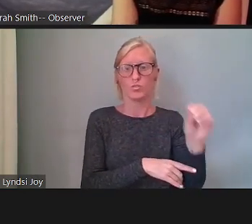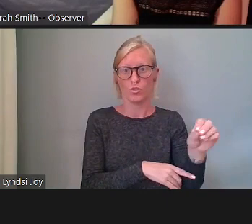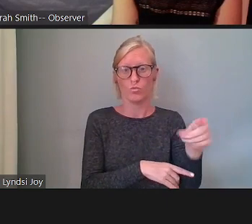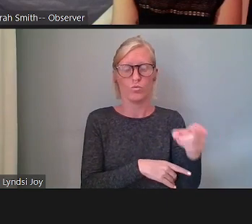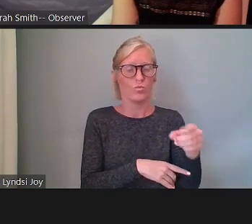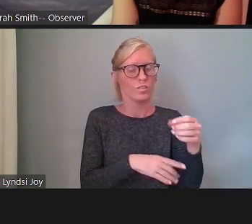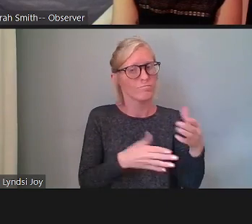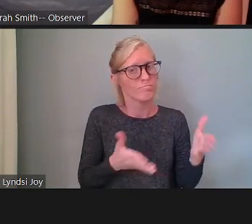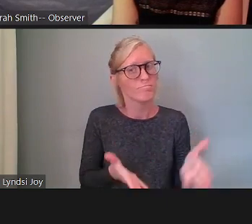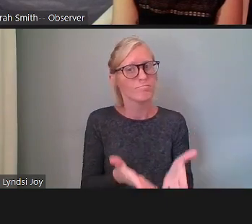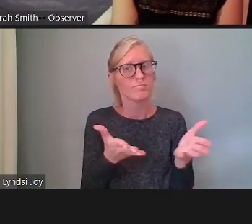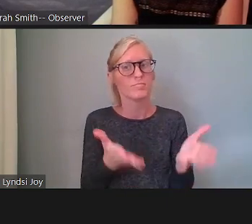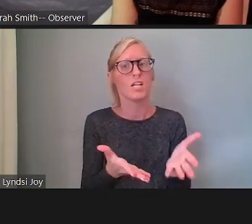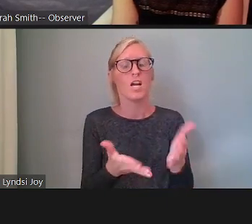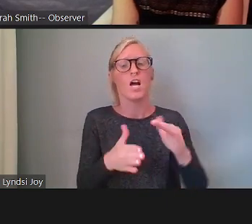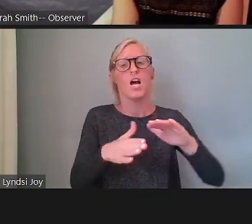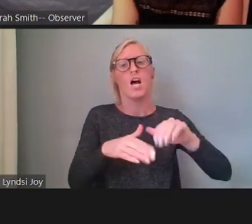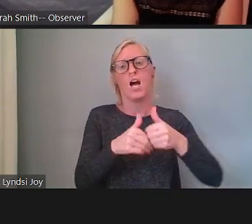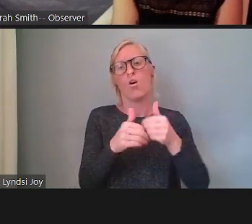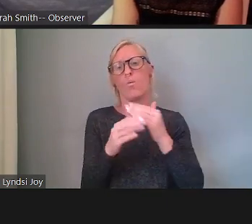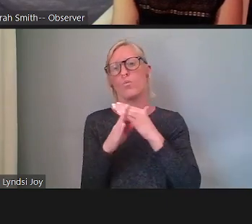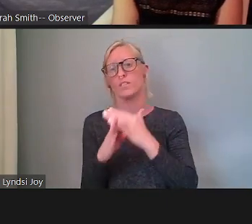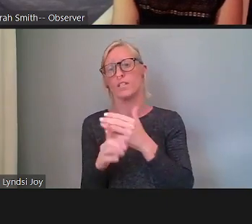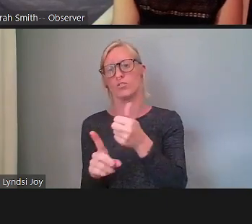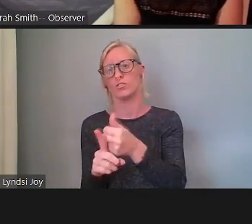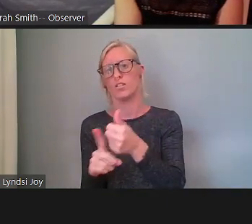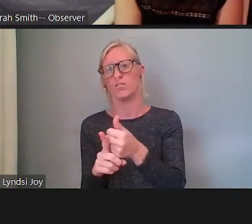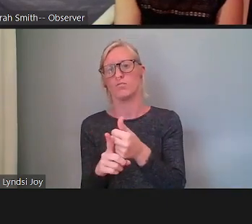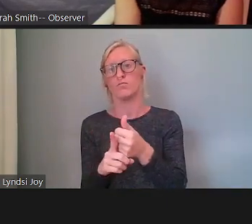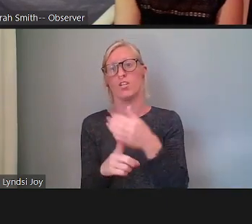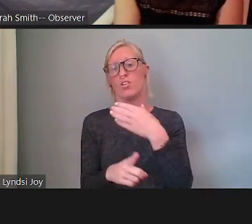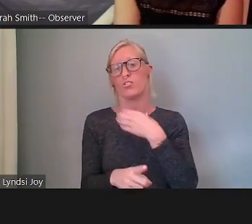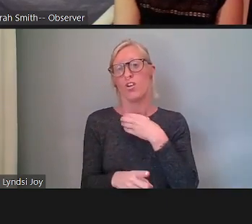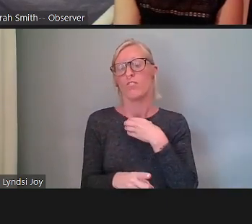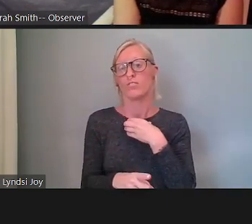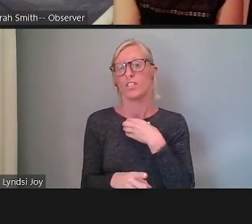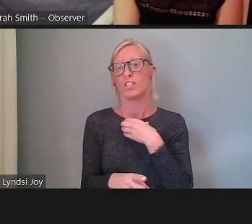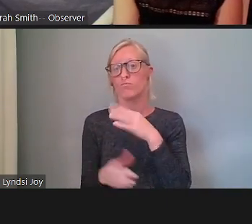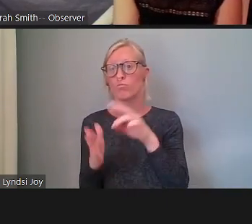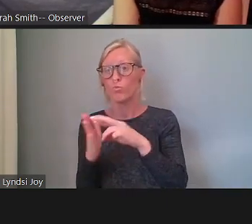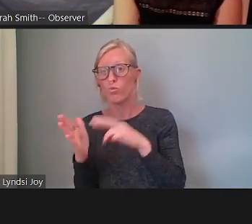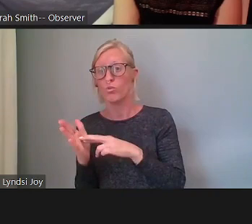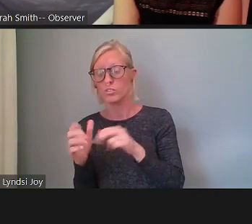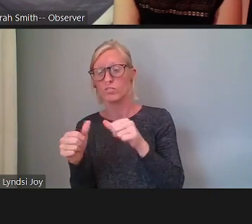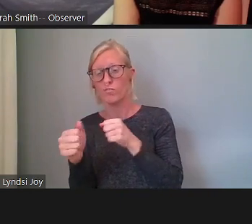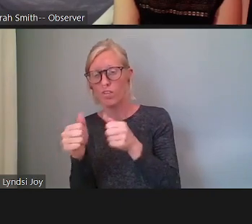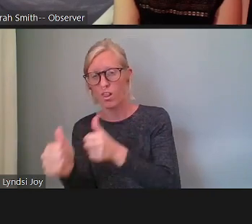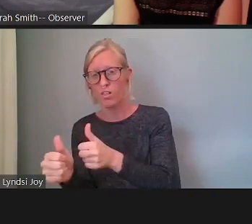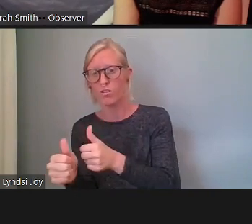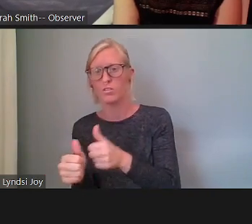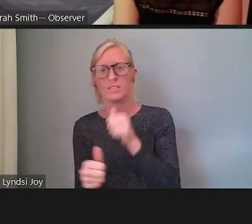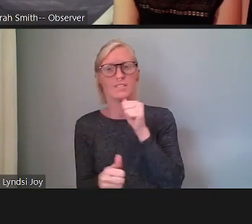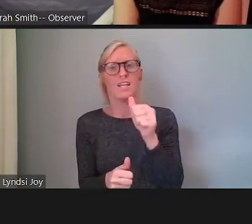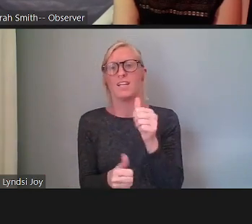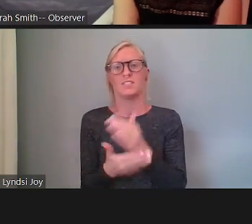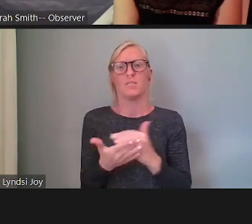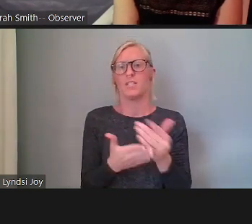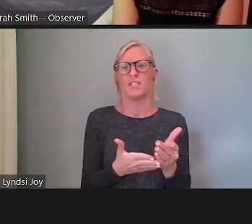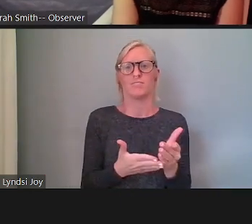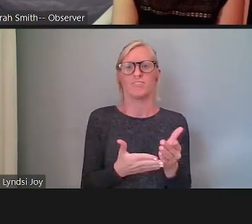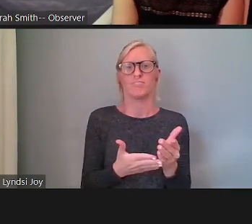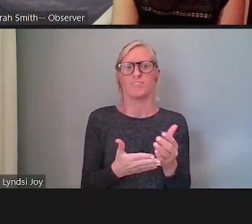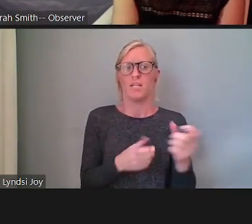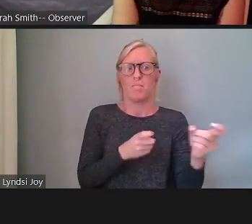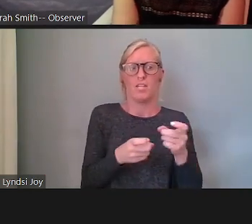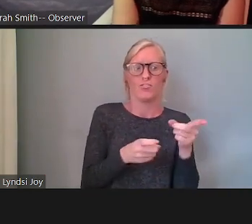issuing around how to protect yourself. For example, good coughing etiquette, but it's not something that we cannot